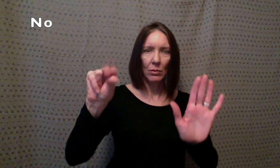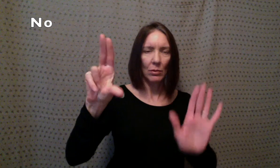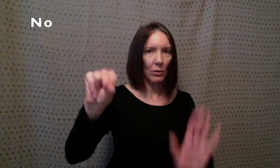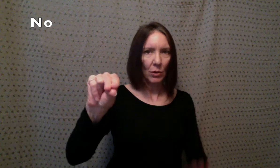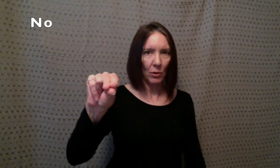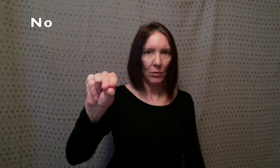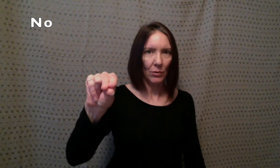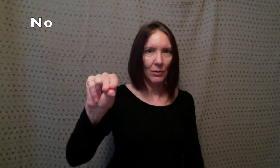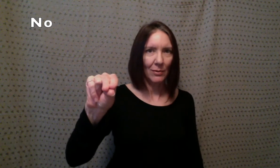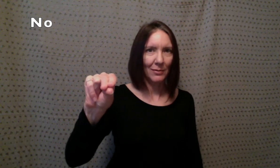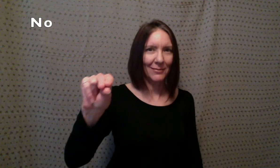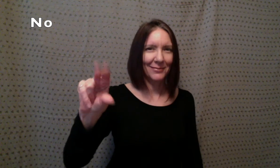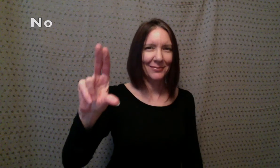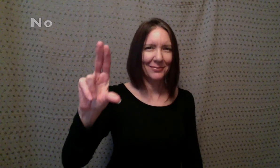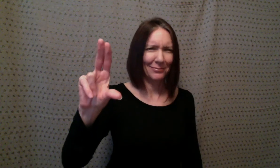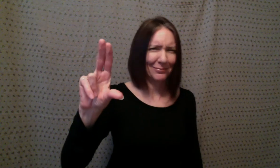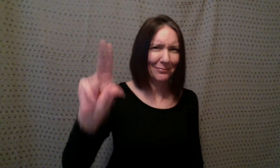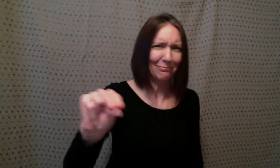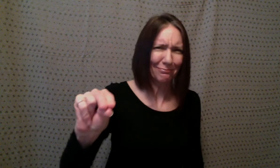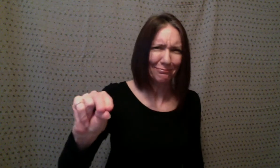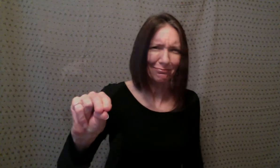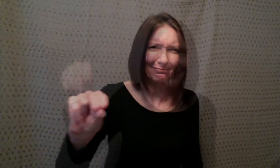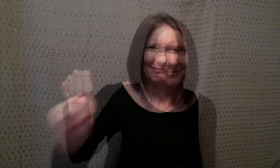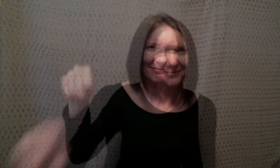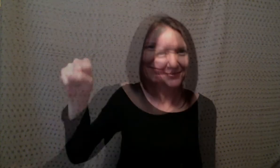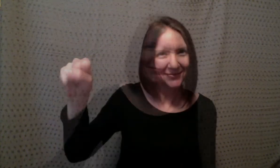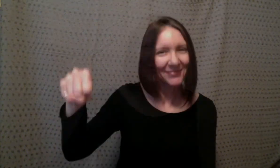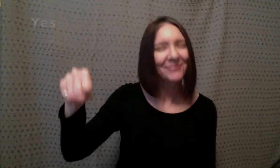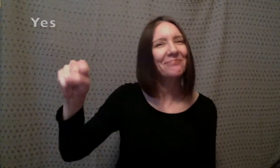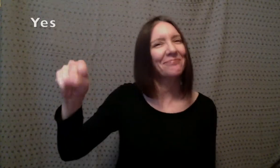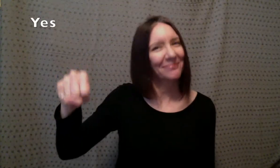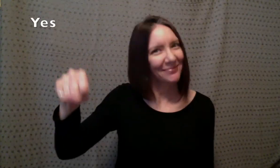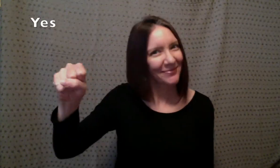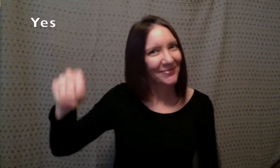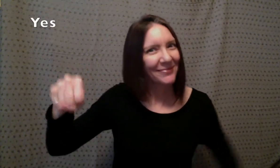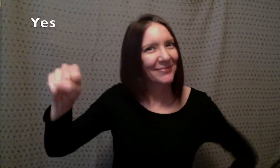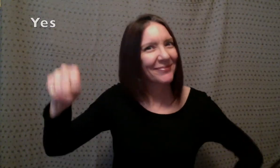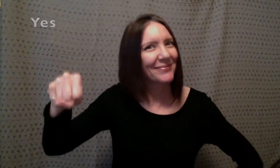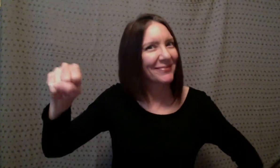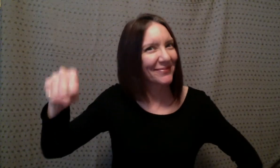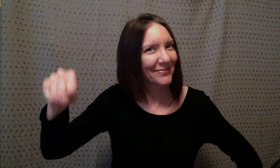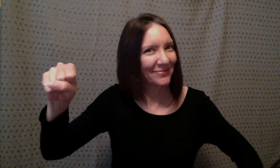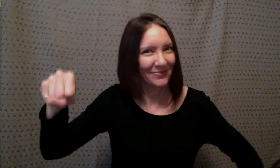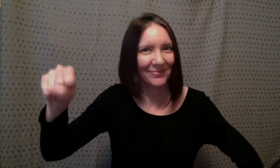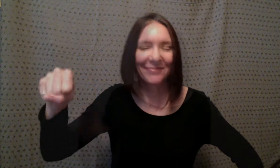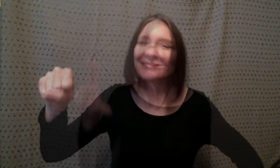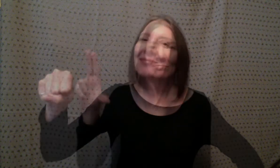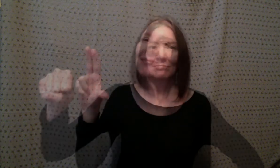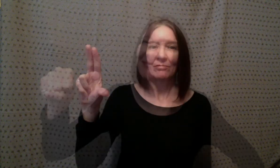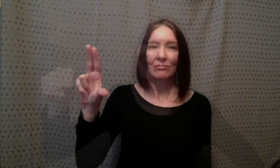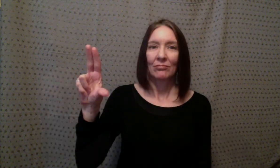palm out. Your non-manual markers should reinforce the meaning of these signs.